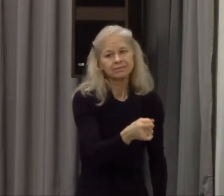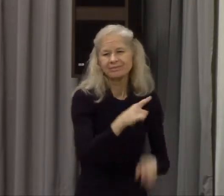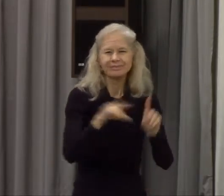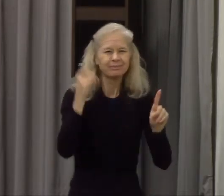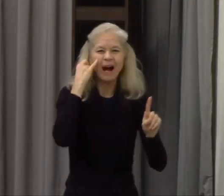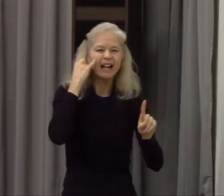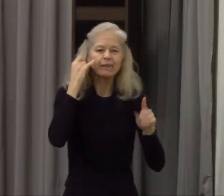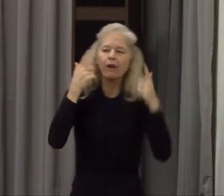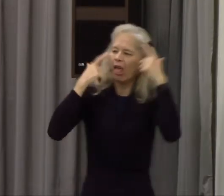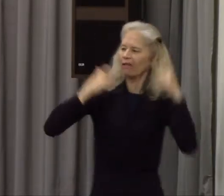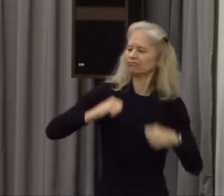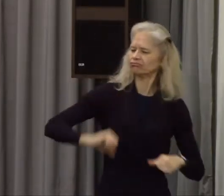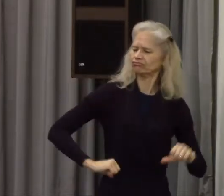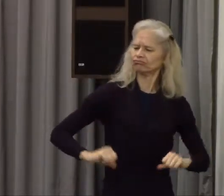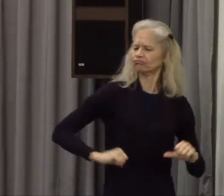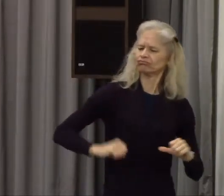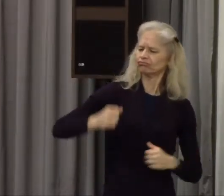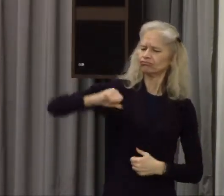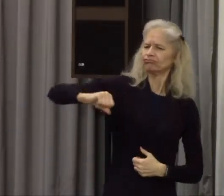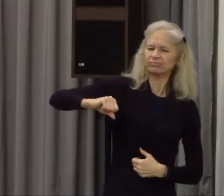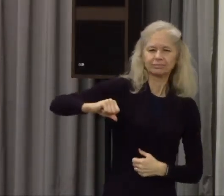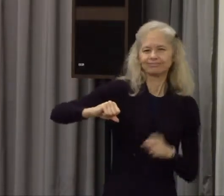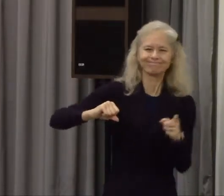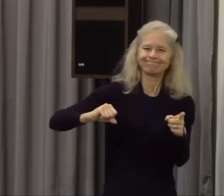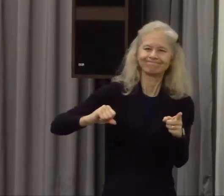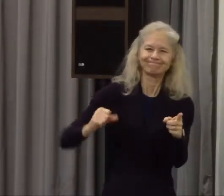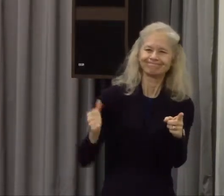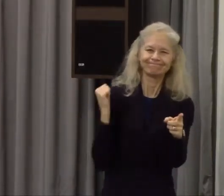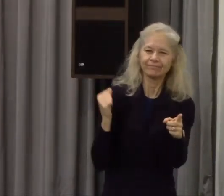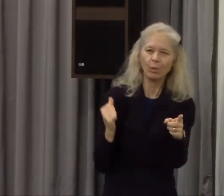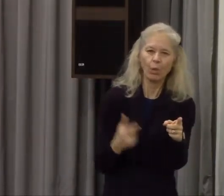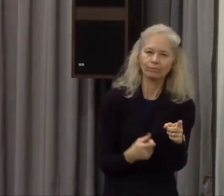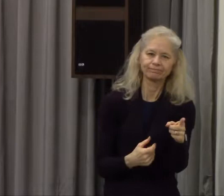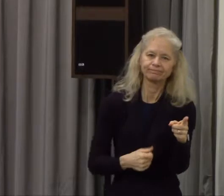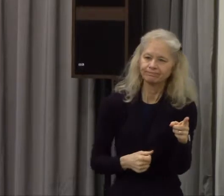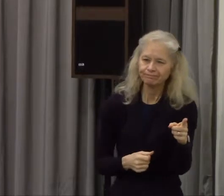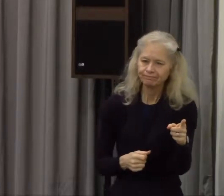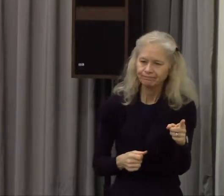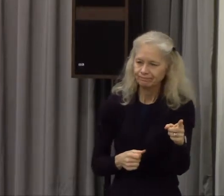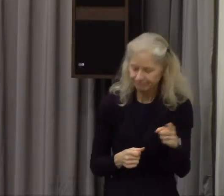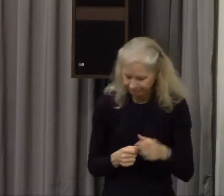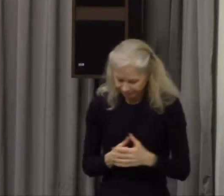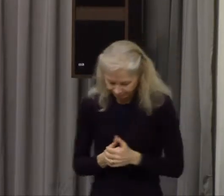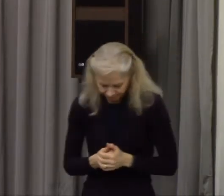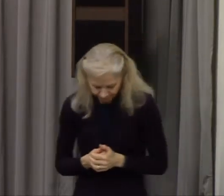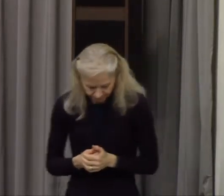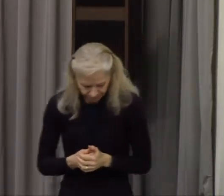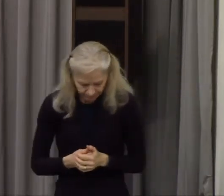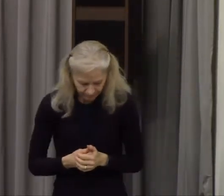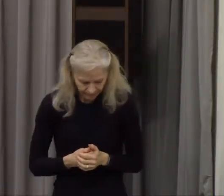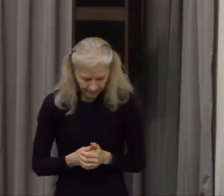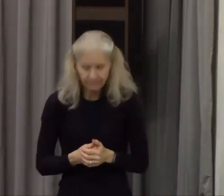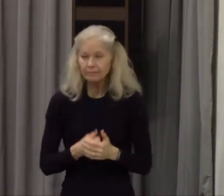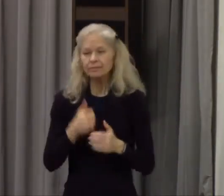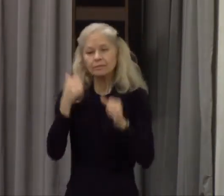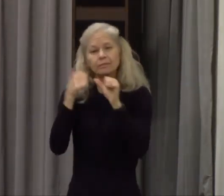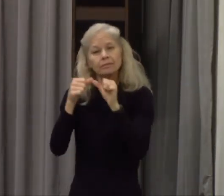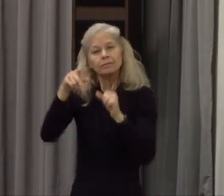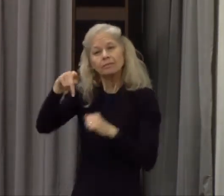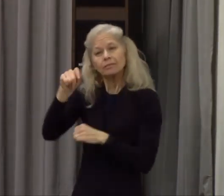our gospel to the obtaining of glory of our Lord Jesus Christ. Anytime you give the gospel, God